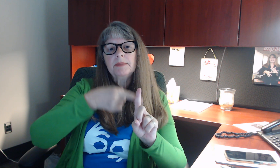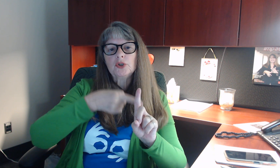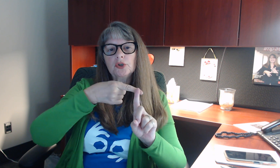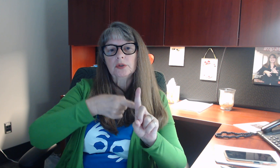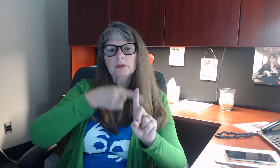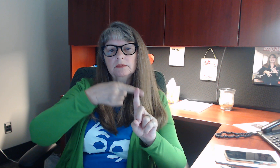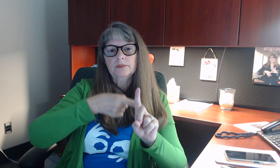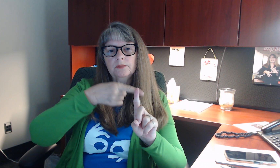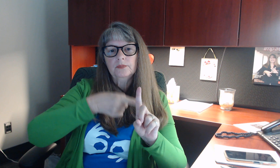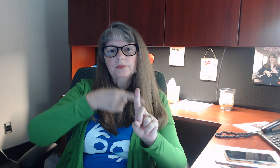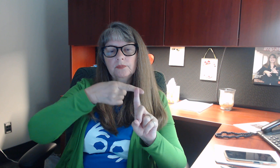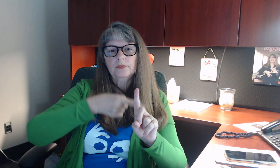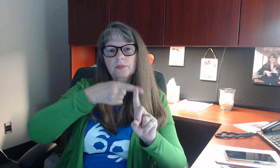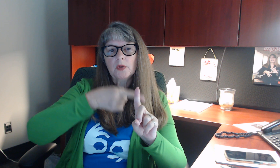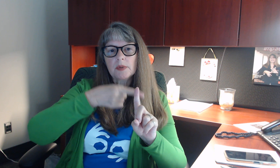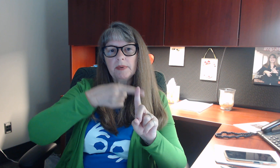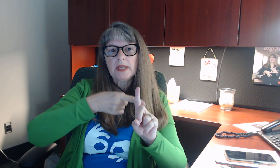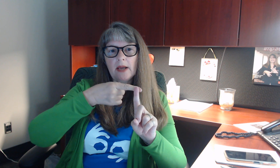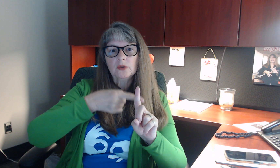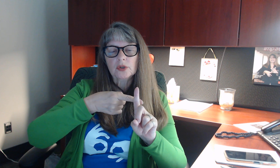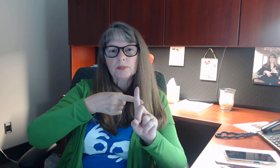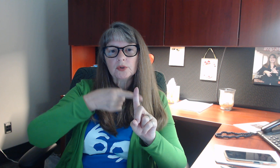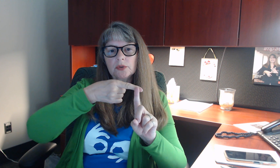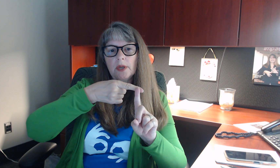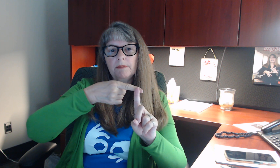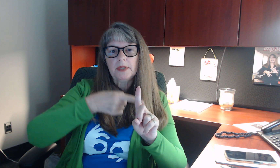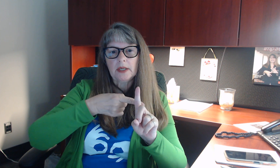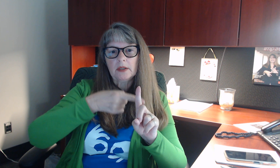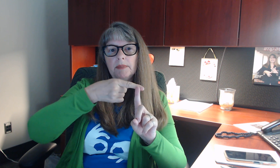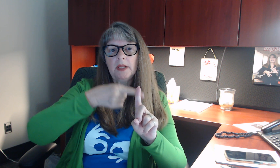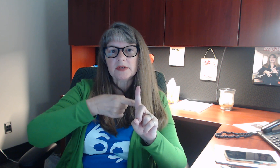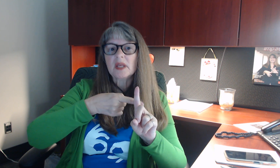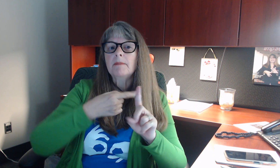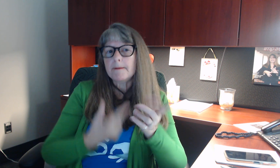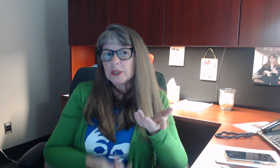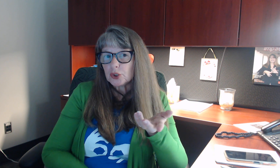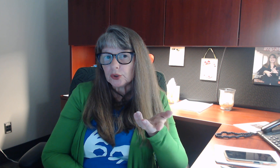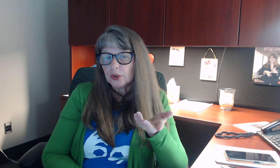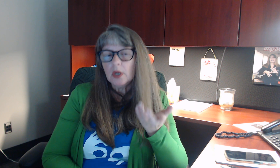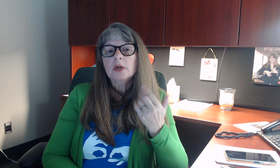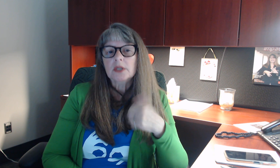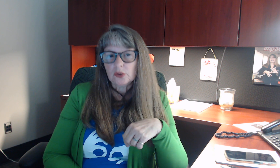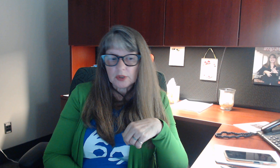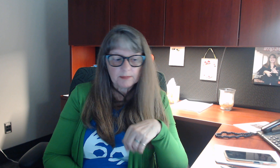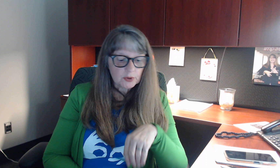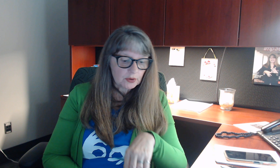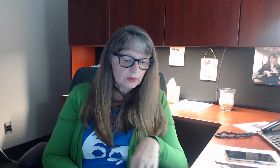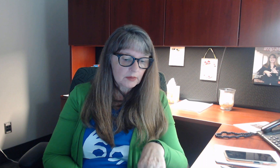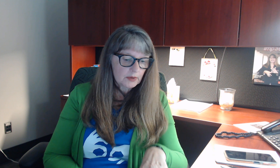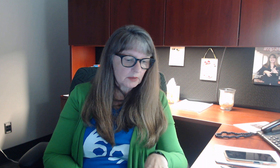Temperature goes up and down. Your temperature goes up and down, up and down. It's the thermometer. Take your temperature,